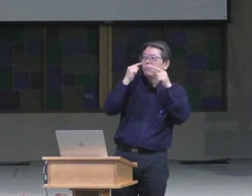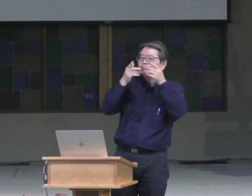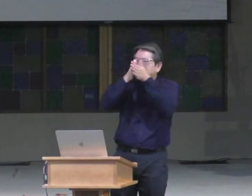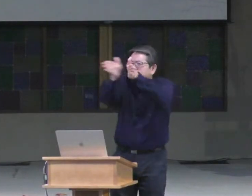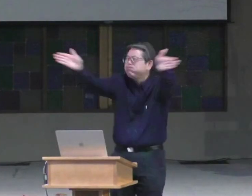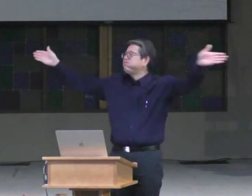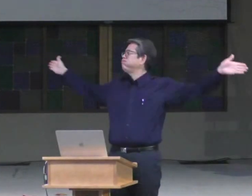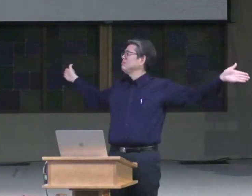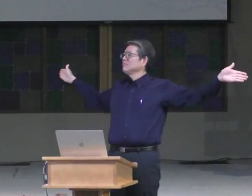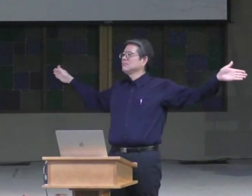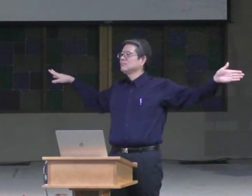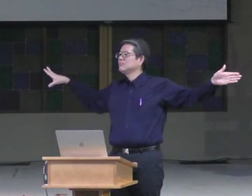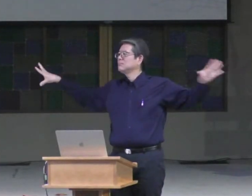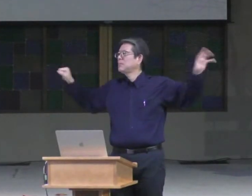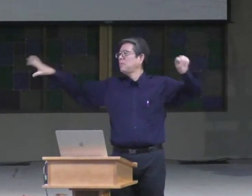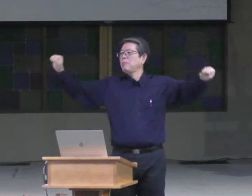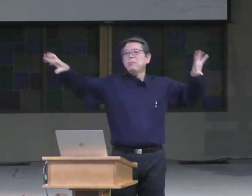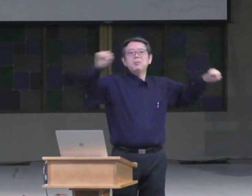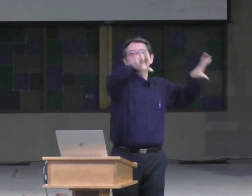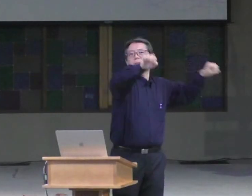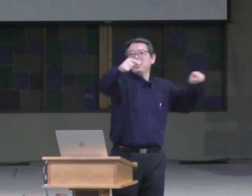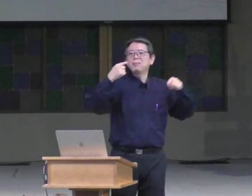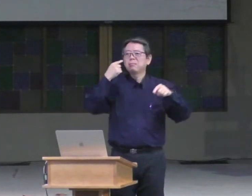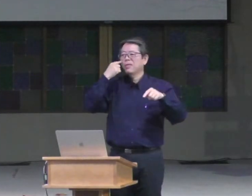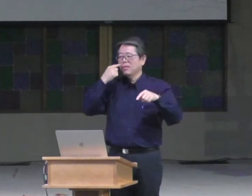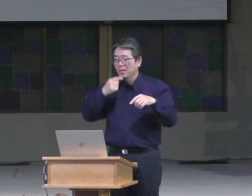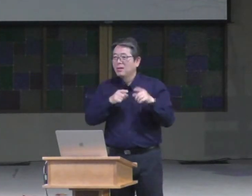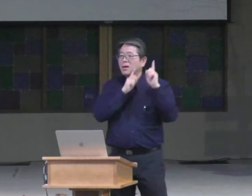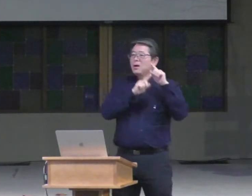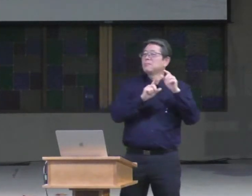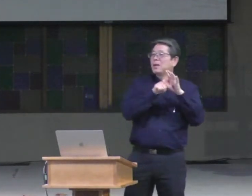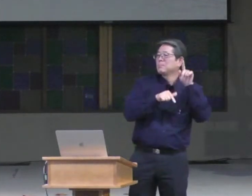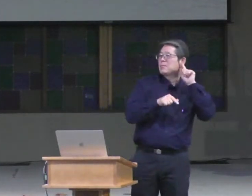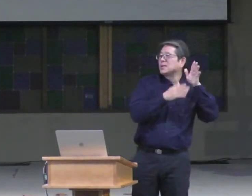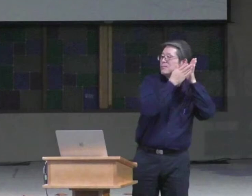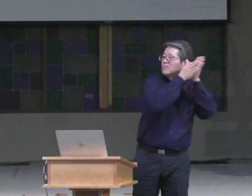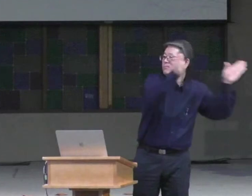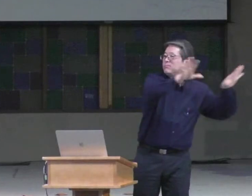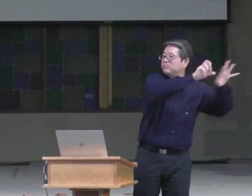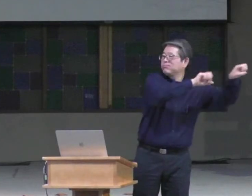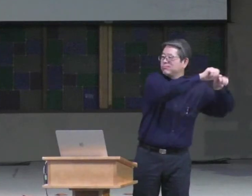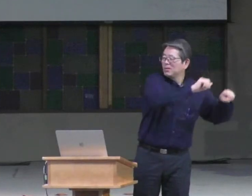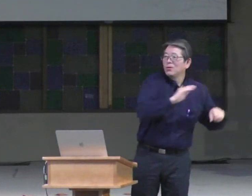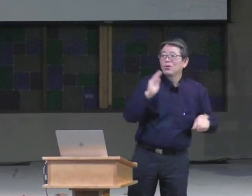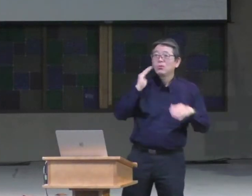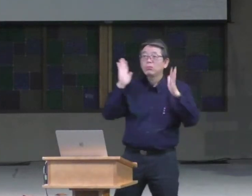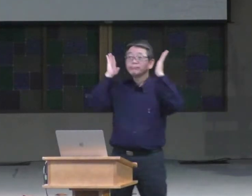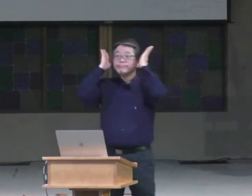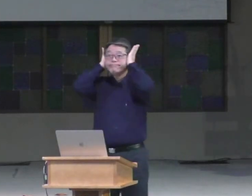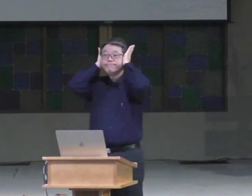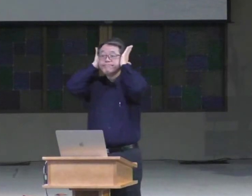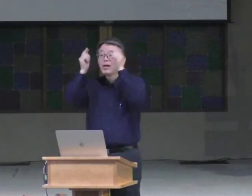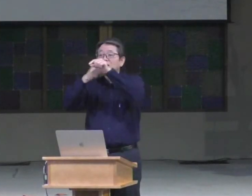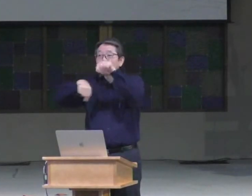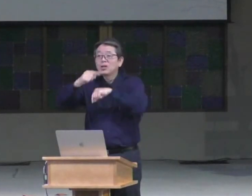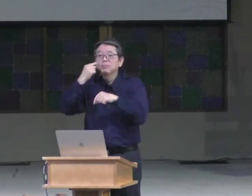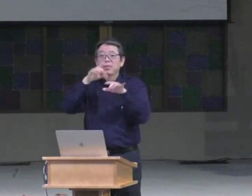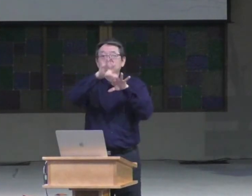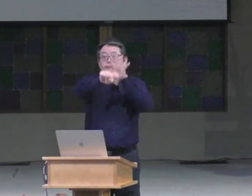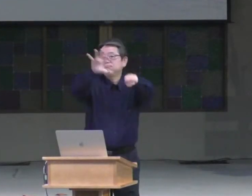our eyes. And we have wider peripheral that we can see from. Hearing people can hear sounds